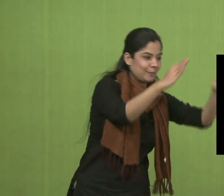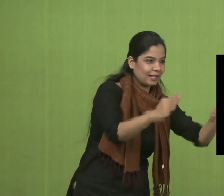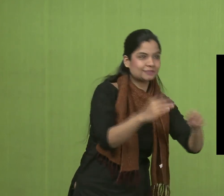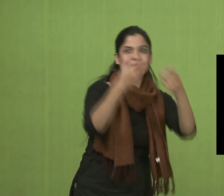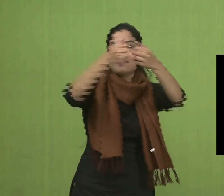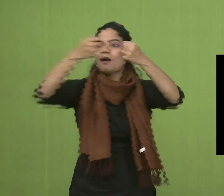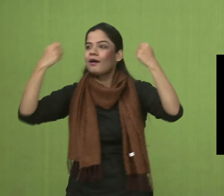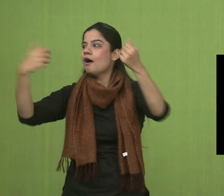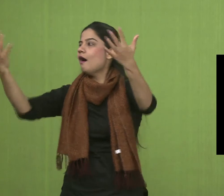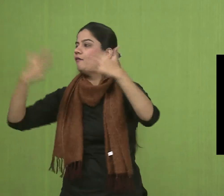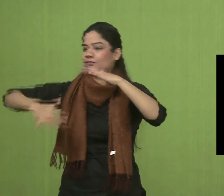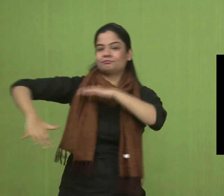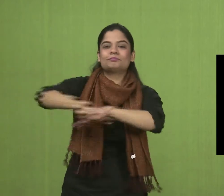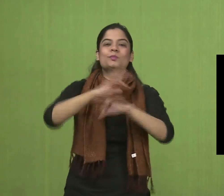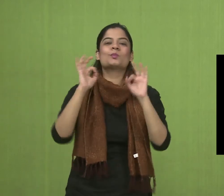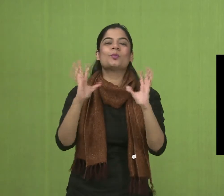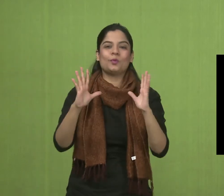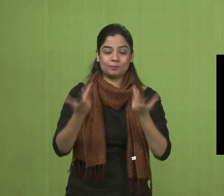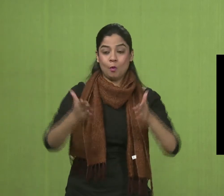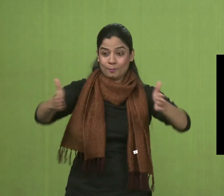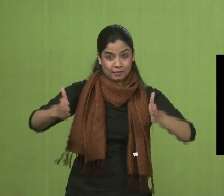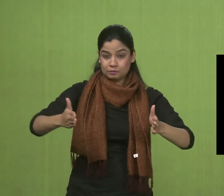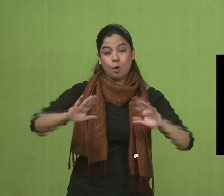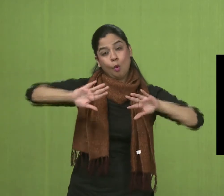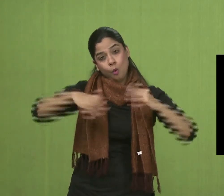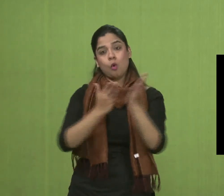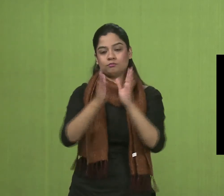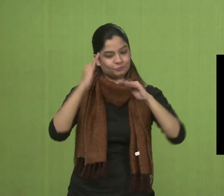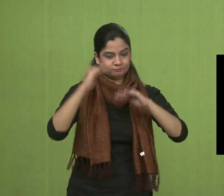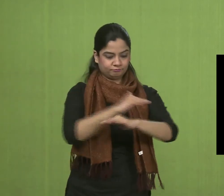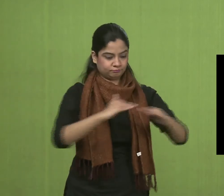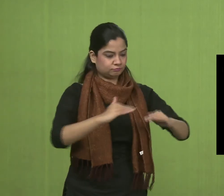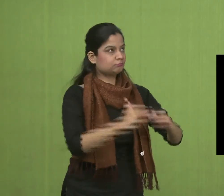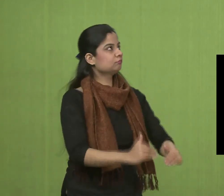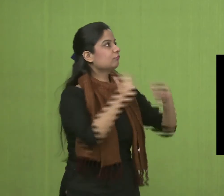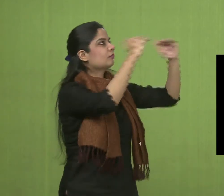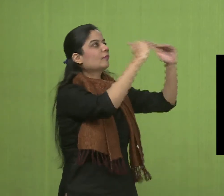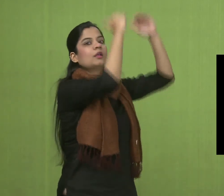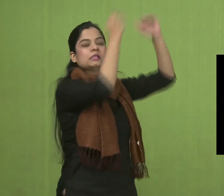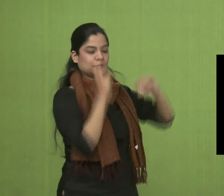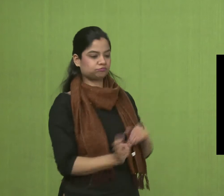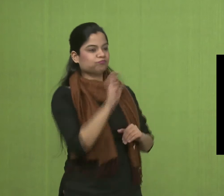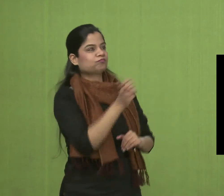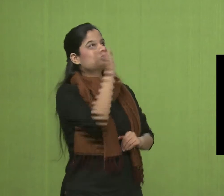side table and a smaller dressing area, or instead you can even go for bunk beds so that a lot of space is